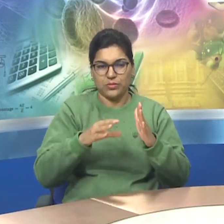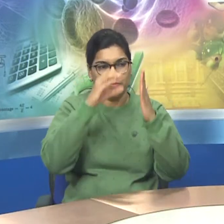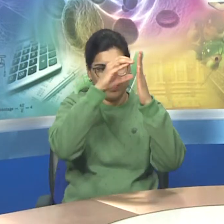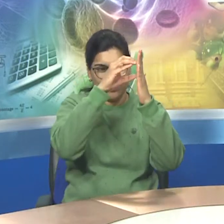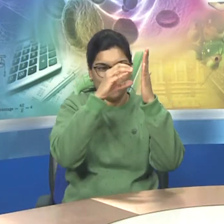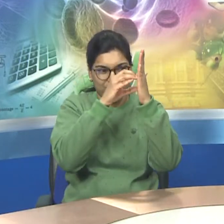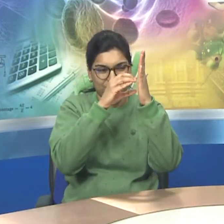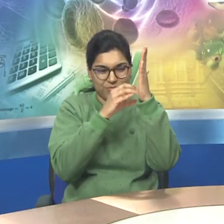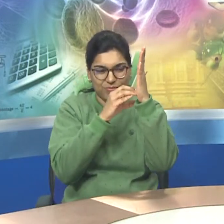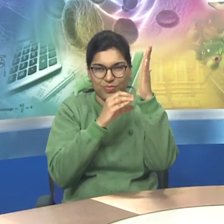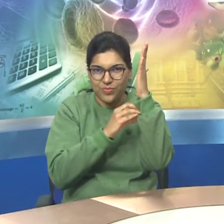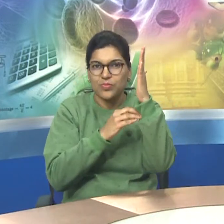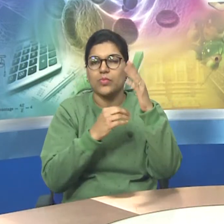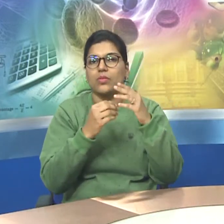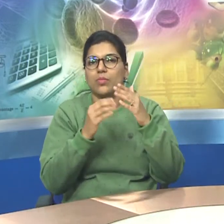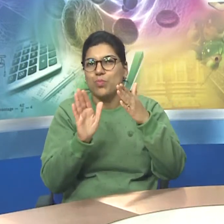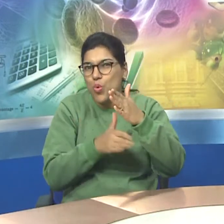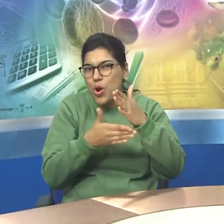So far we have understood the poem